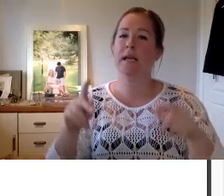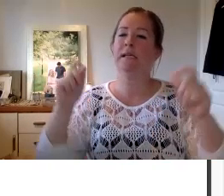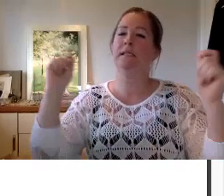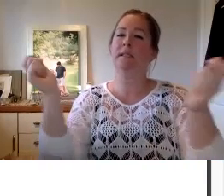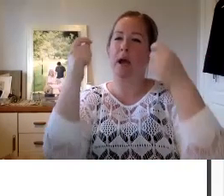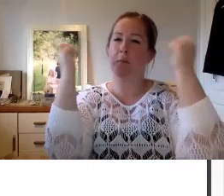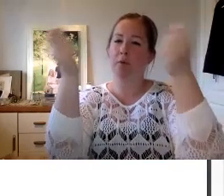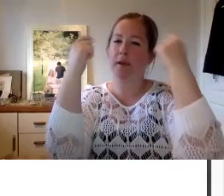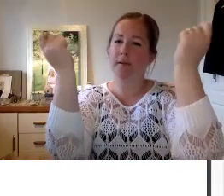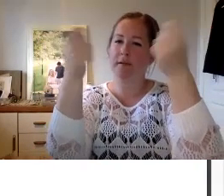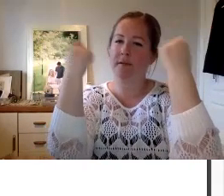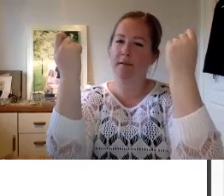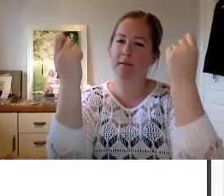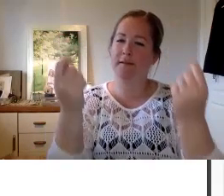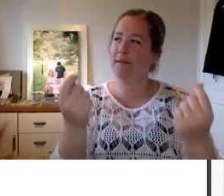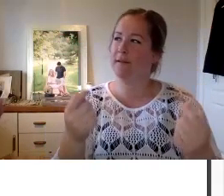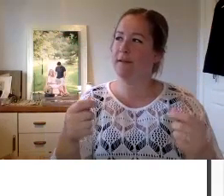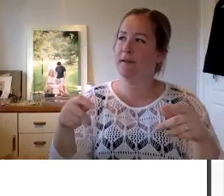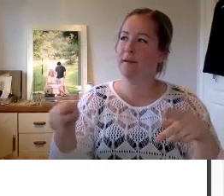Party. Celebrate.